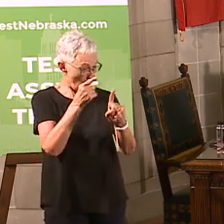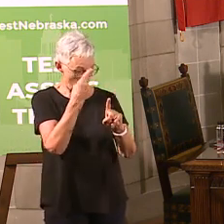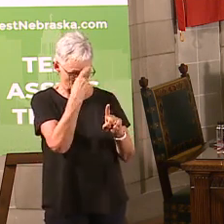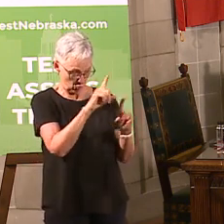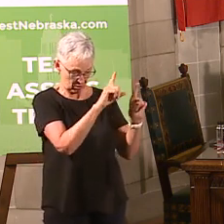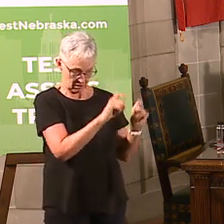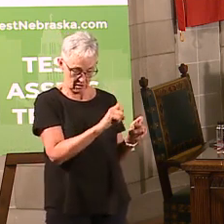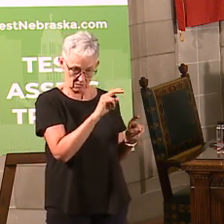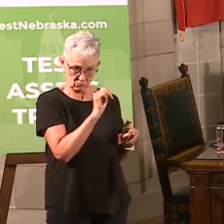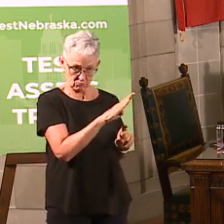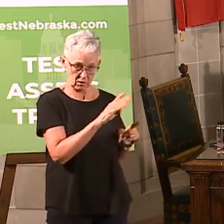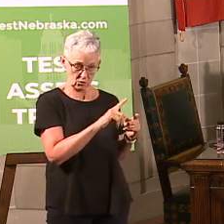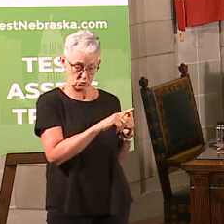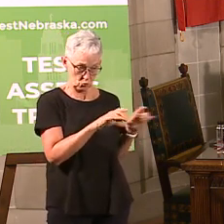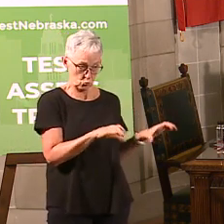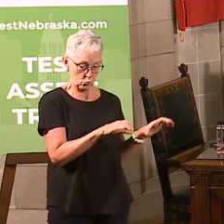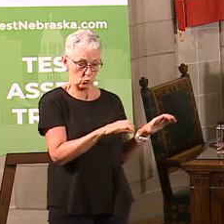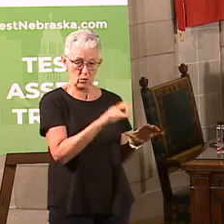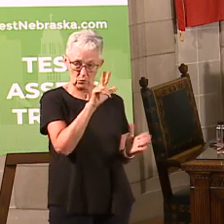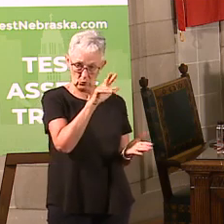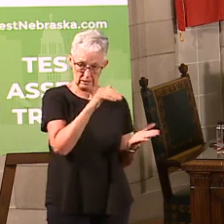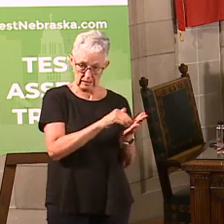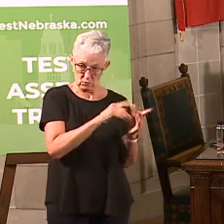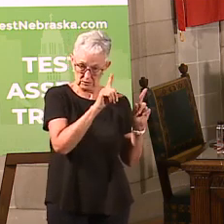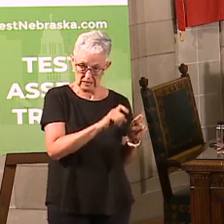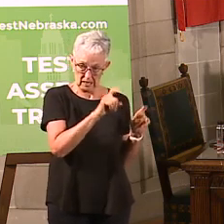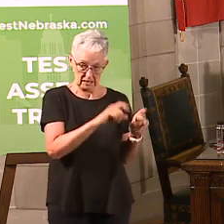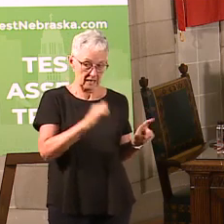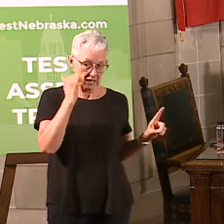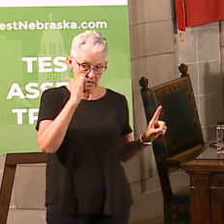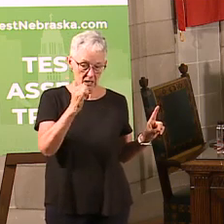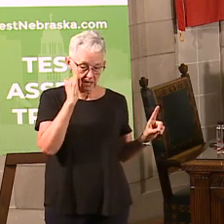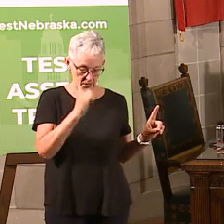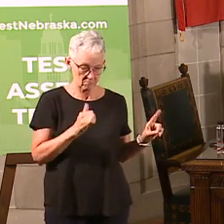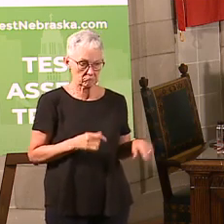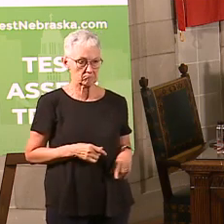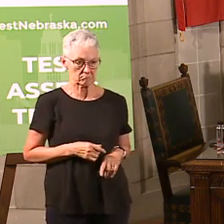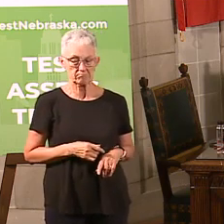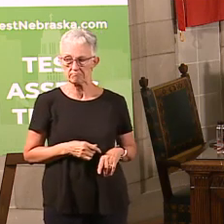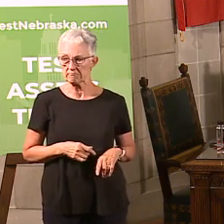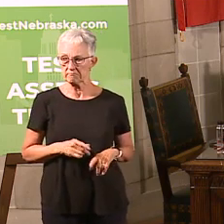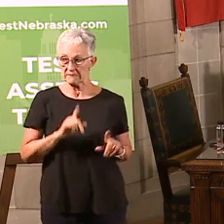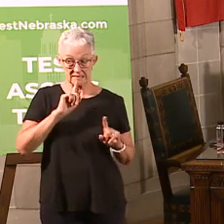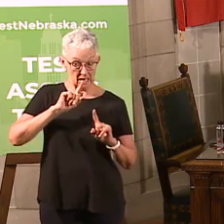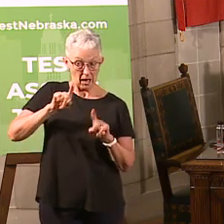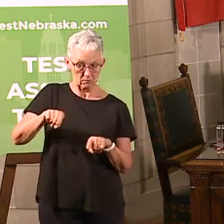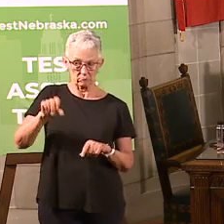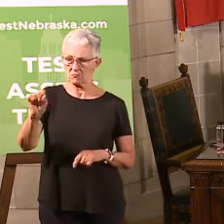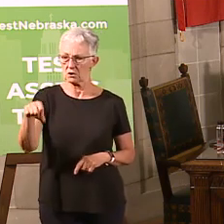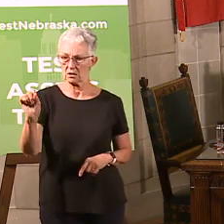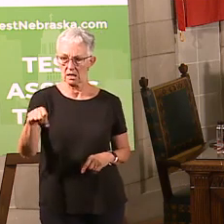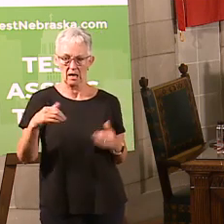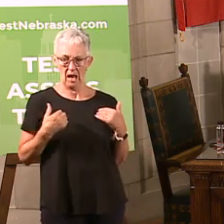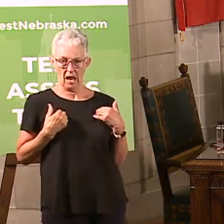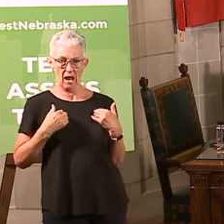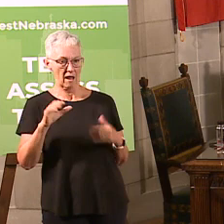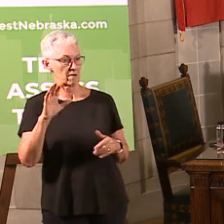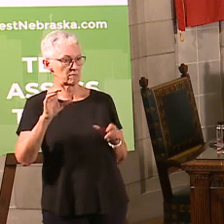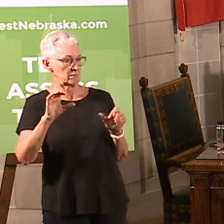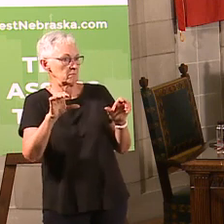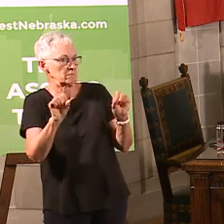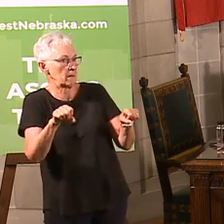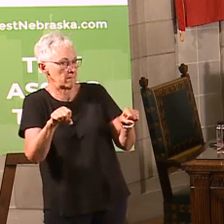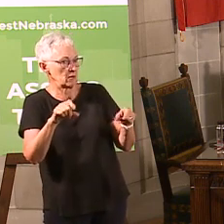And the answer is yes. We actually have the capacity at the lab to do over 3,000 tests per day. And then when we have it